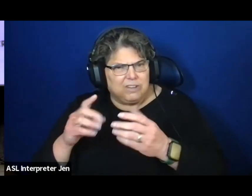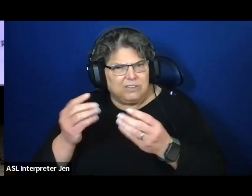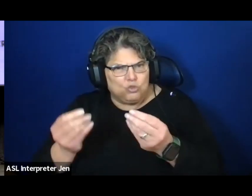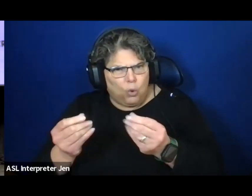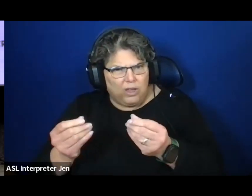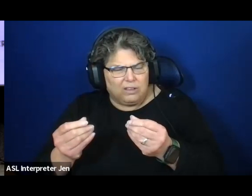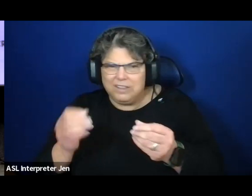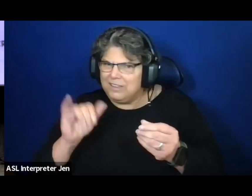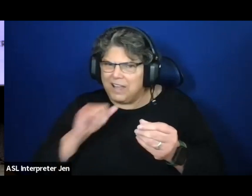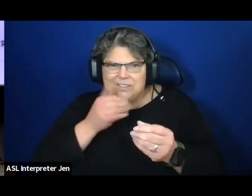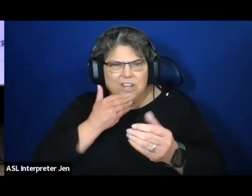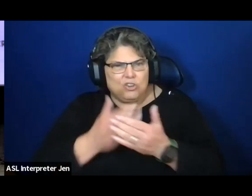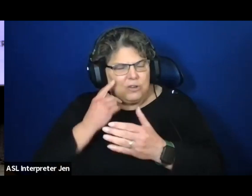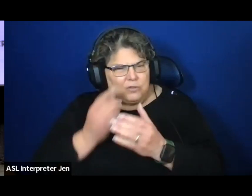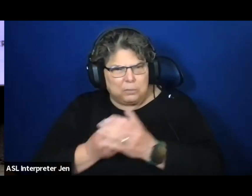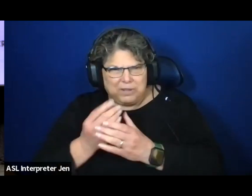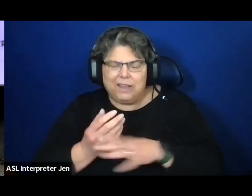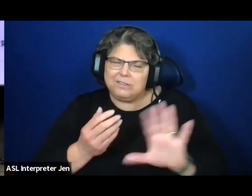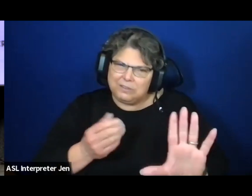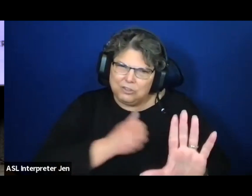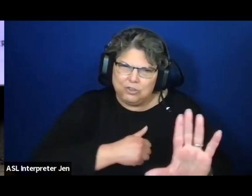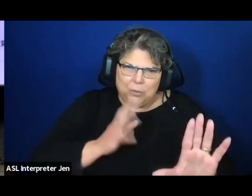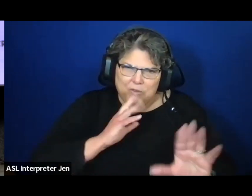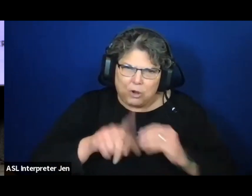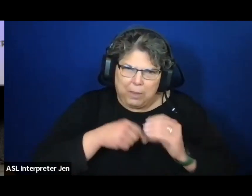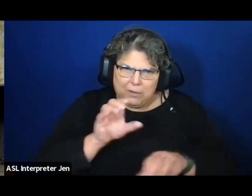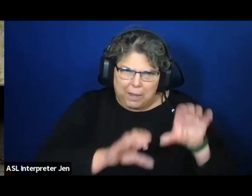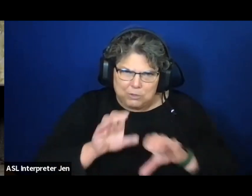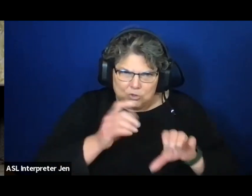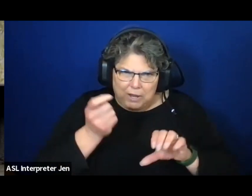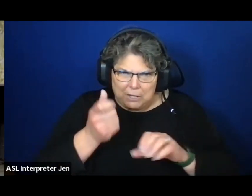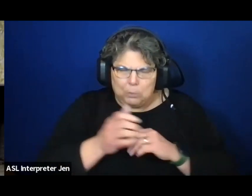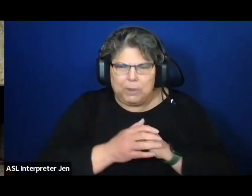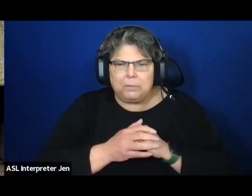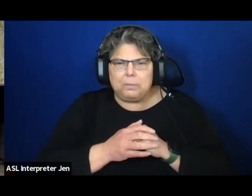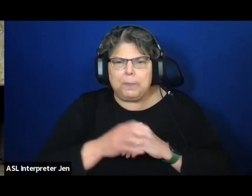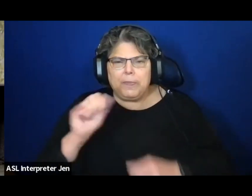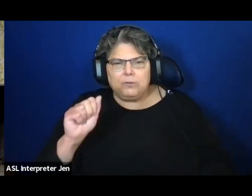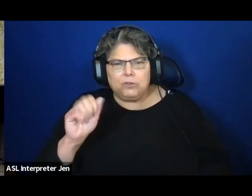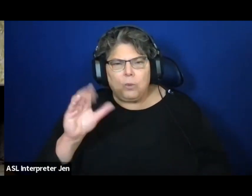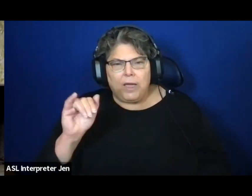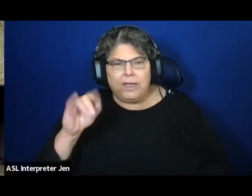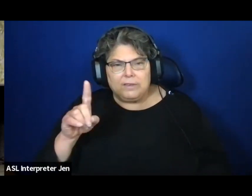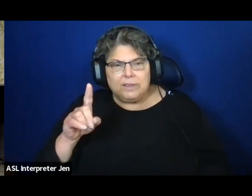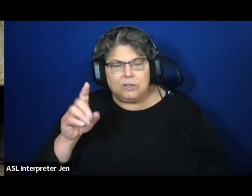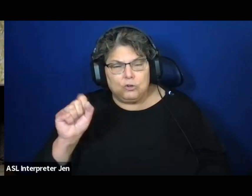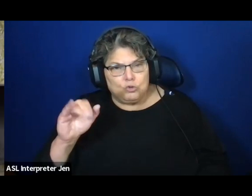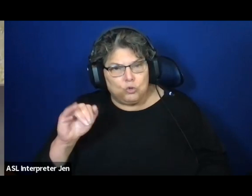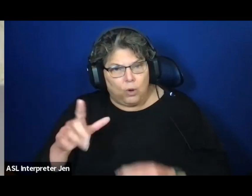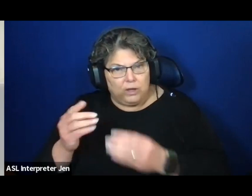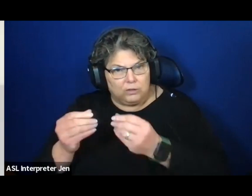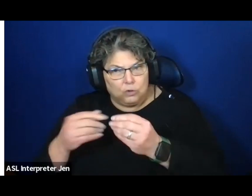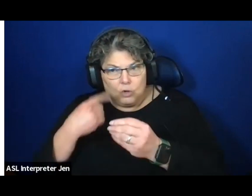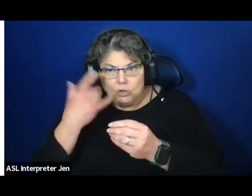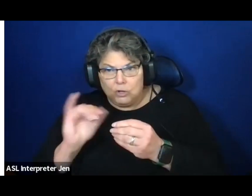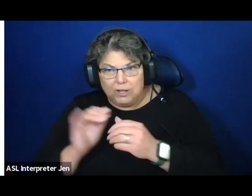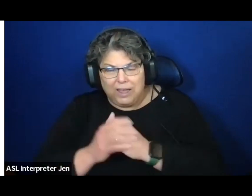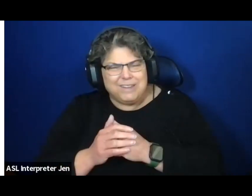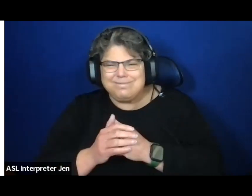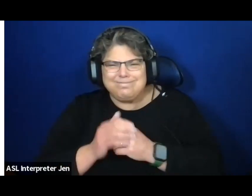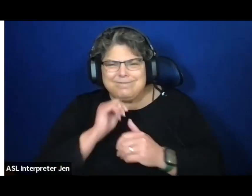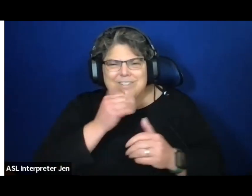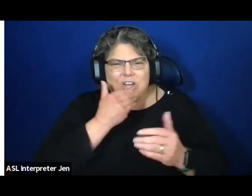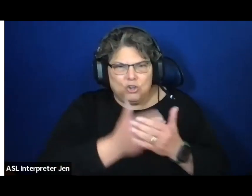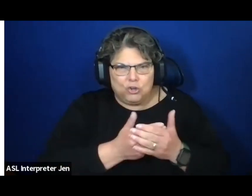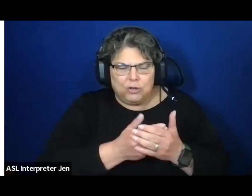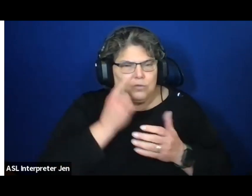with me. I'm going to be short on the chemistry, okay? So here's what an acid soil will look like, right? So acid soils are not good because for you to get